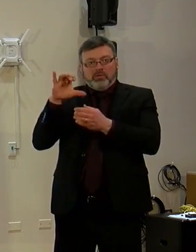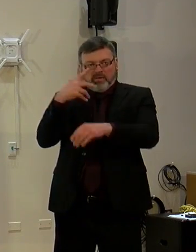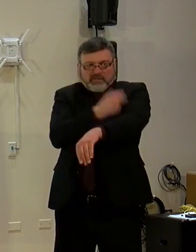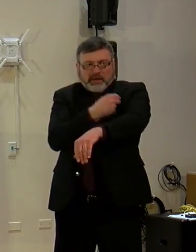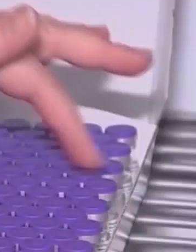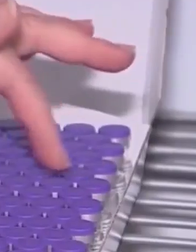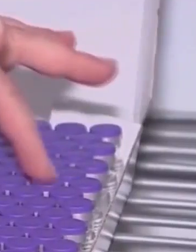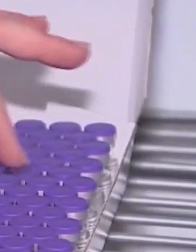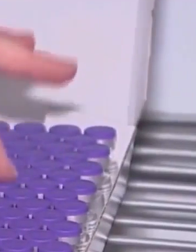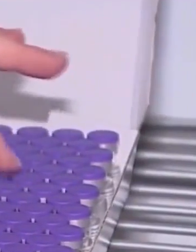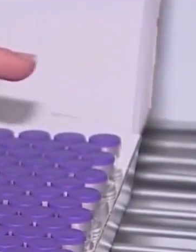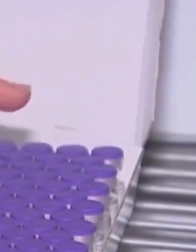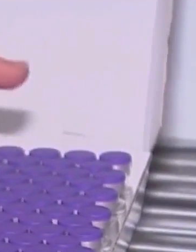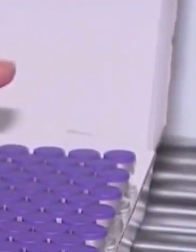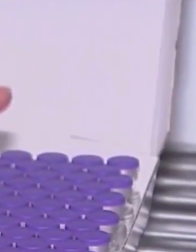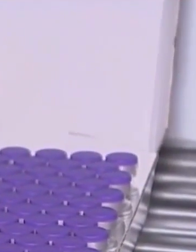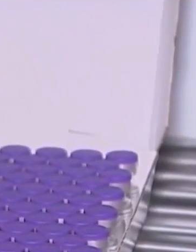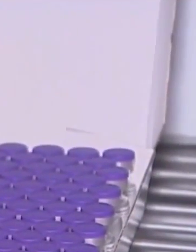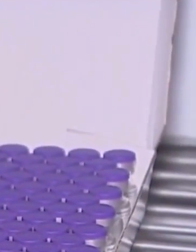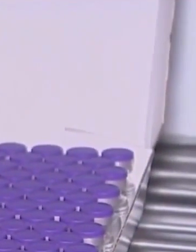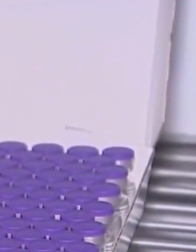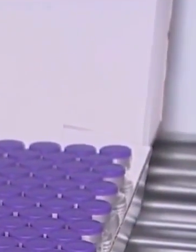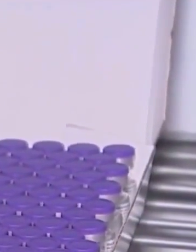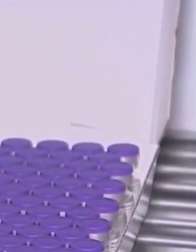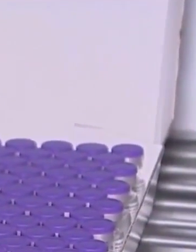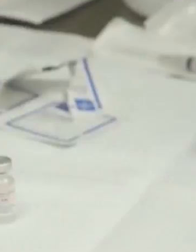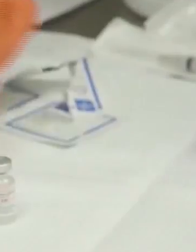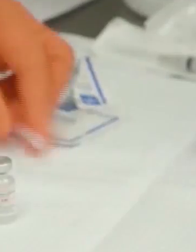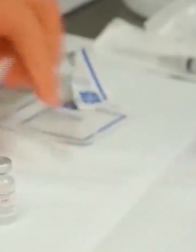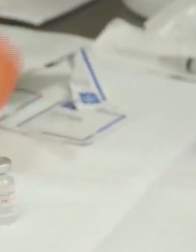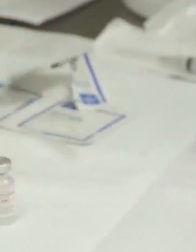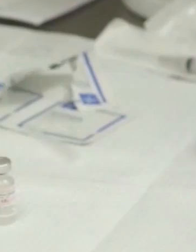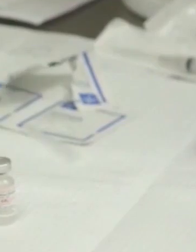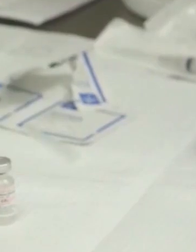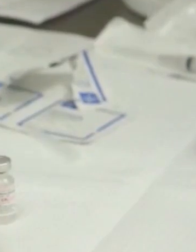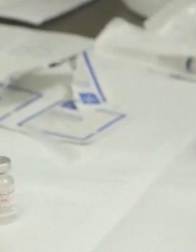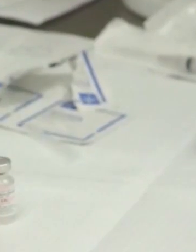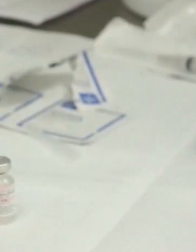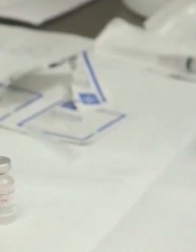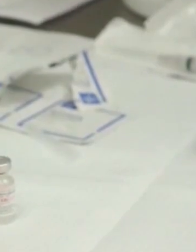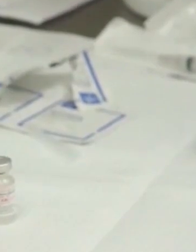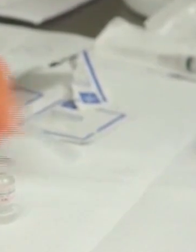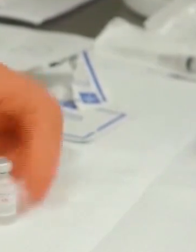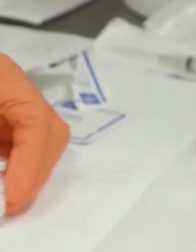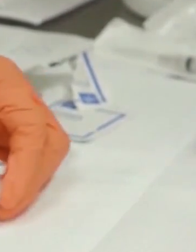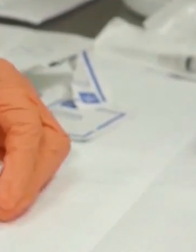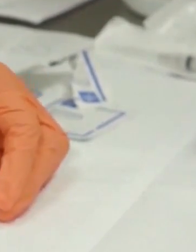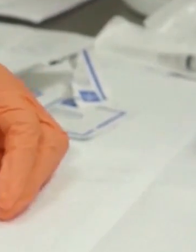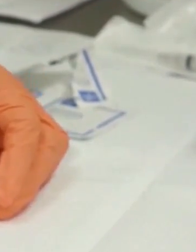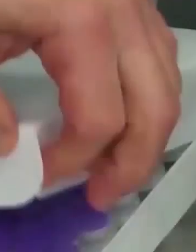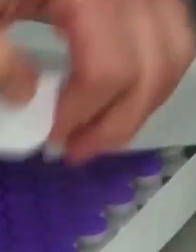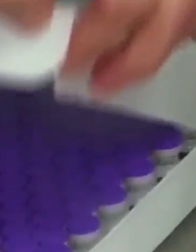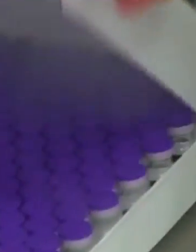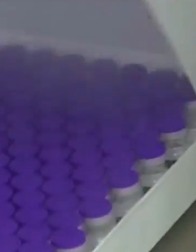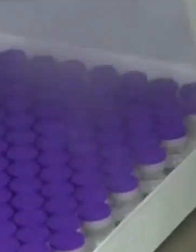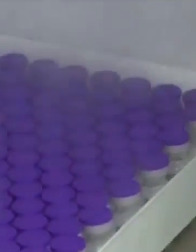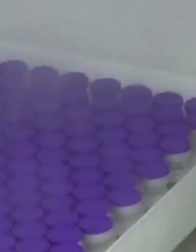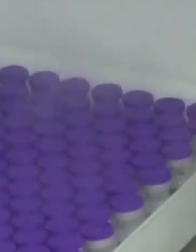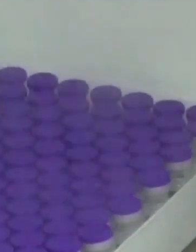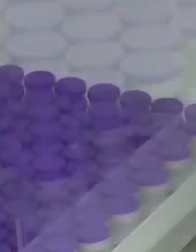is the limited supply from the federal government. Right now, the state is receiving about 8,800 doses each week.